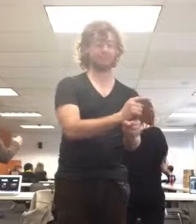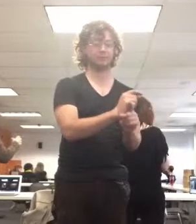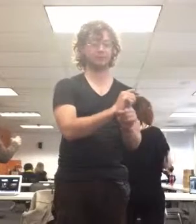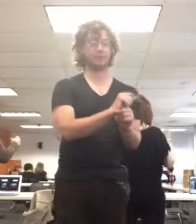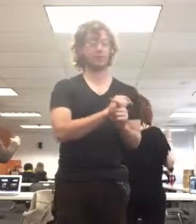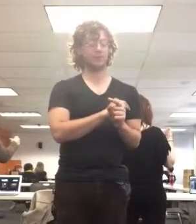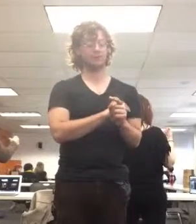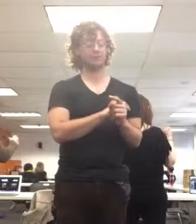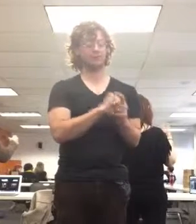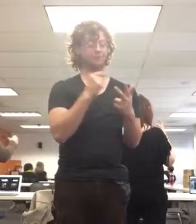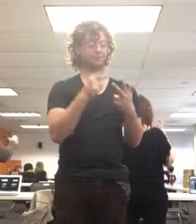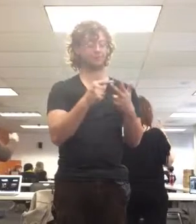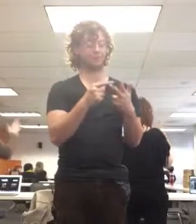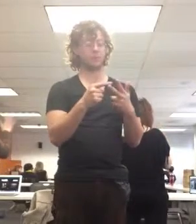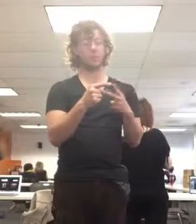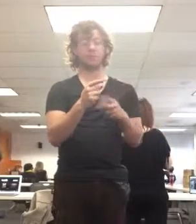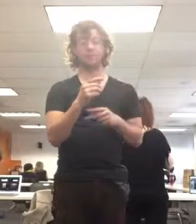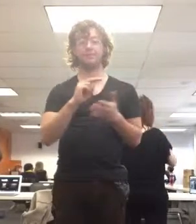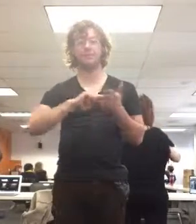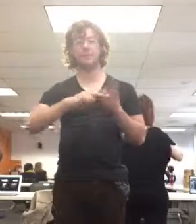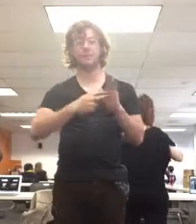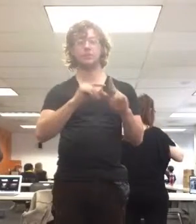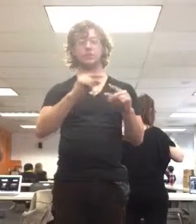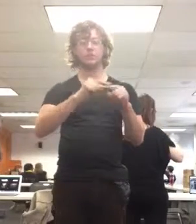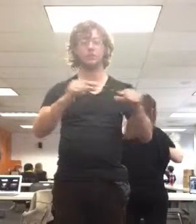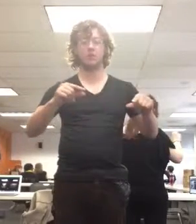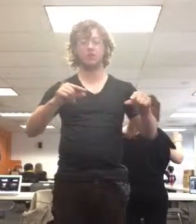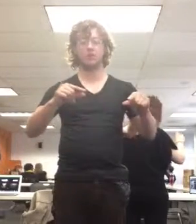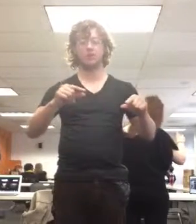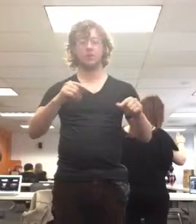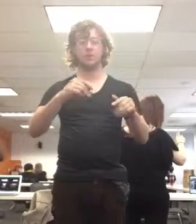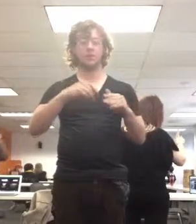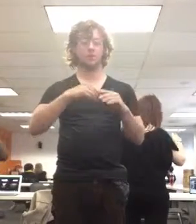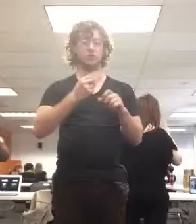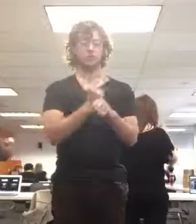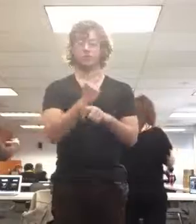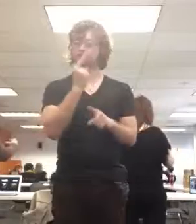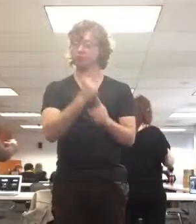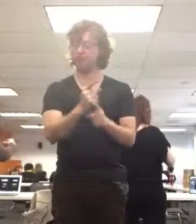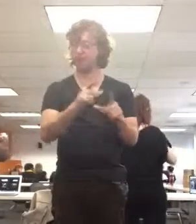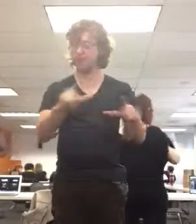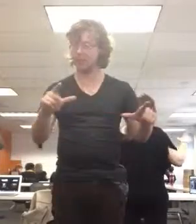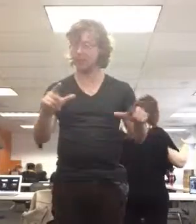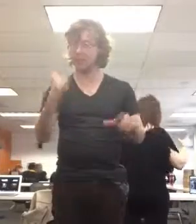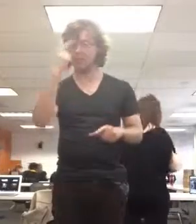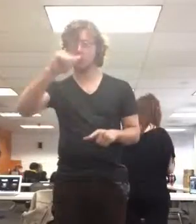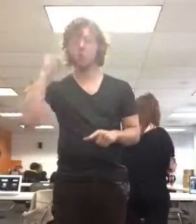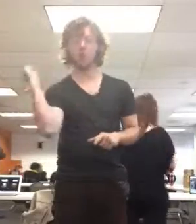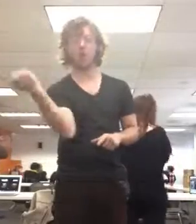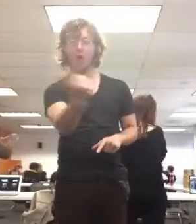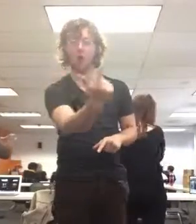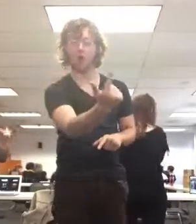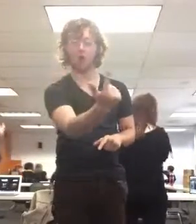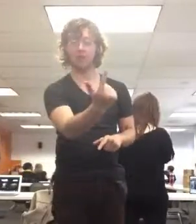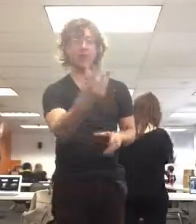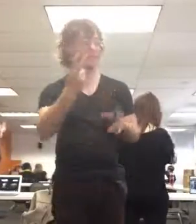Meaning, is the grammar in the appropriate language? For all of you sitting here right here